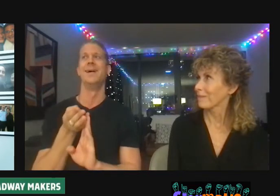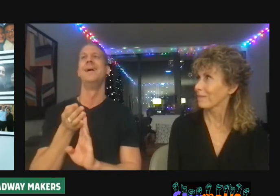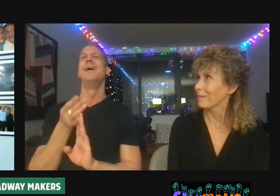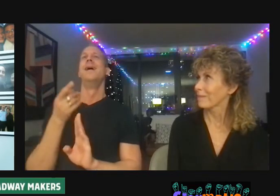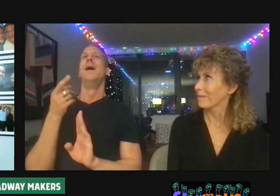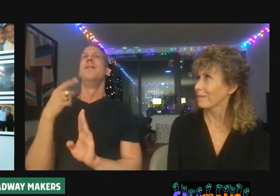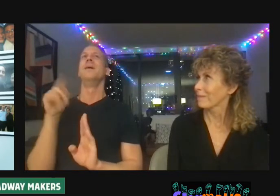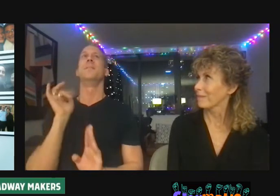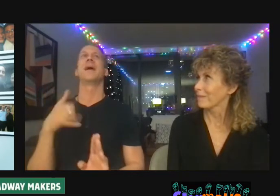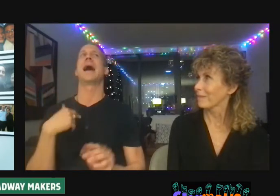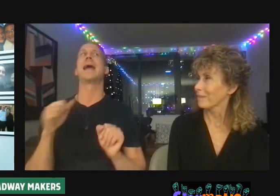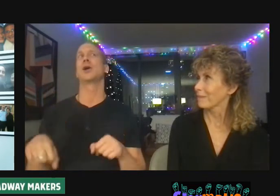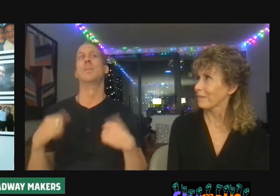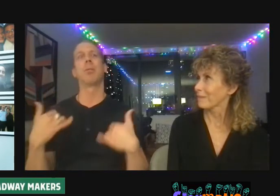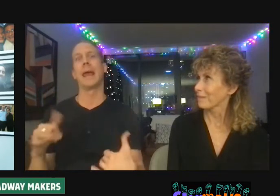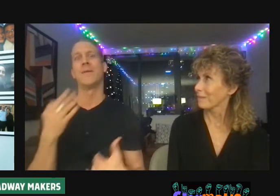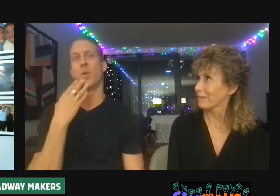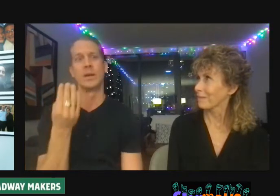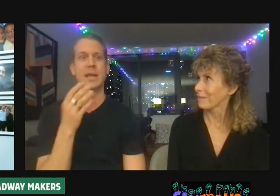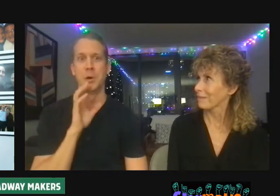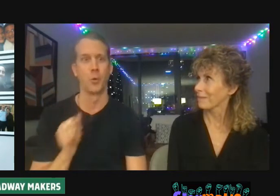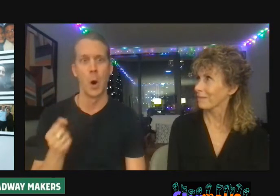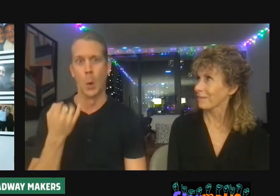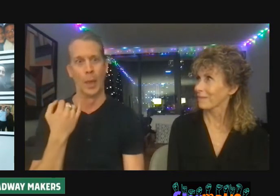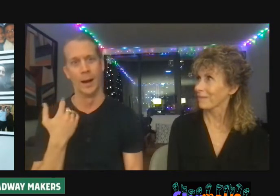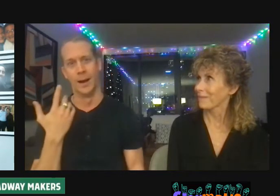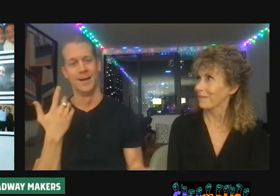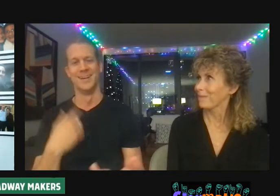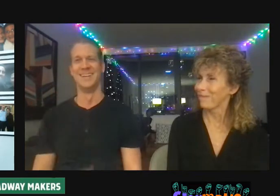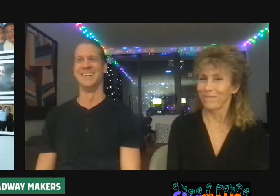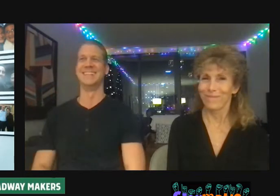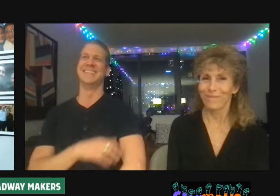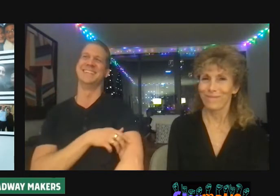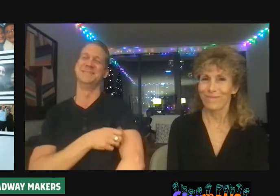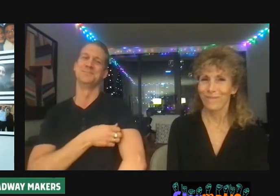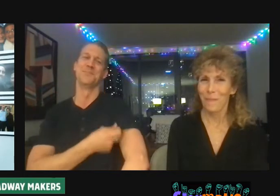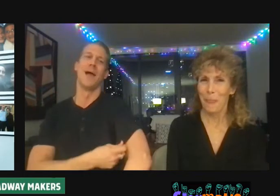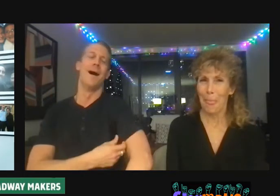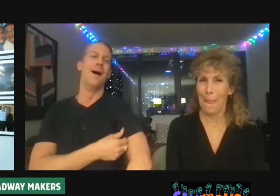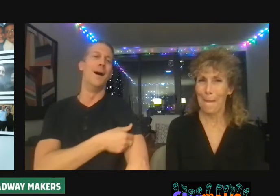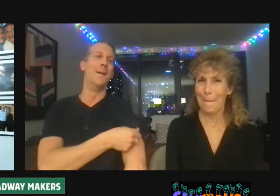convince them that I could play 14-year-old.